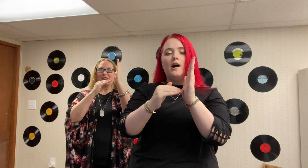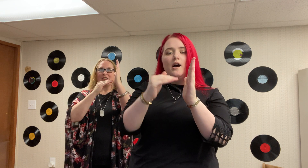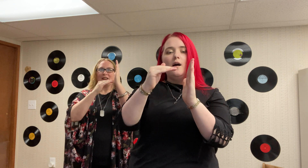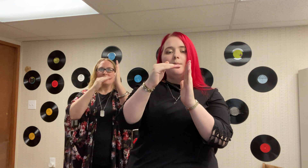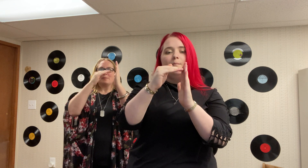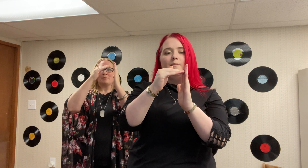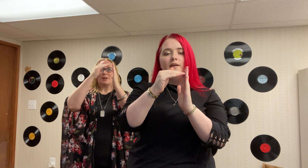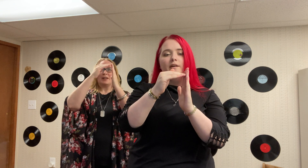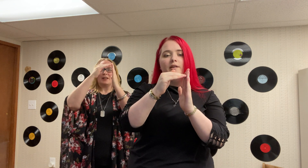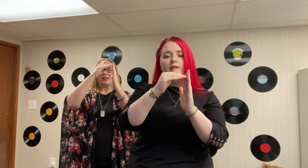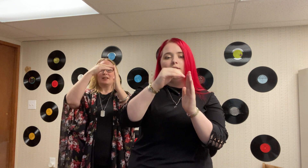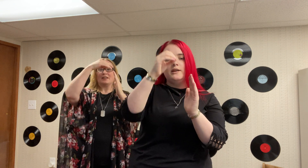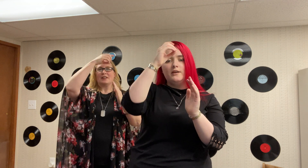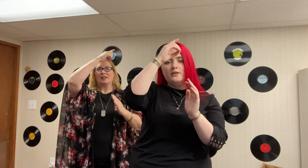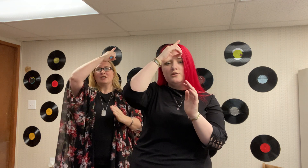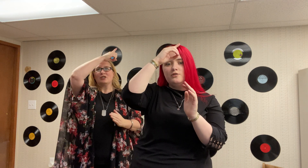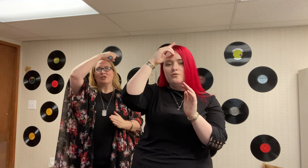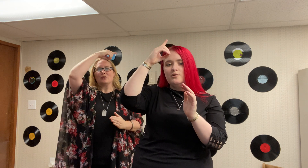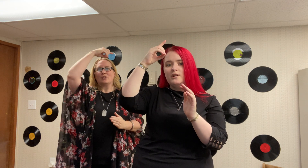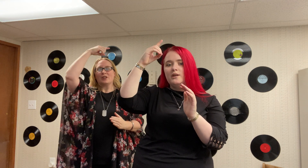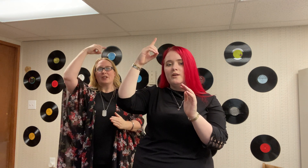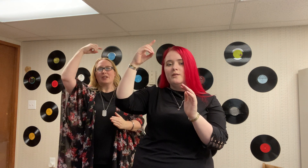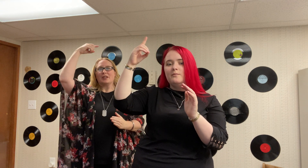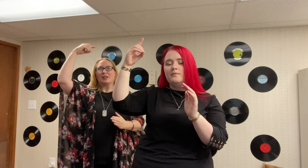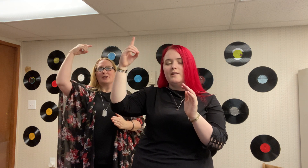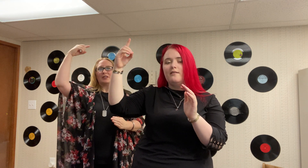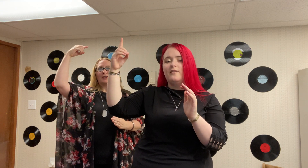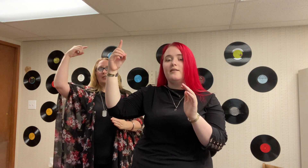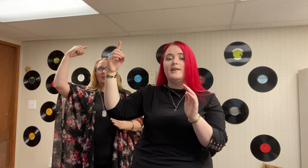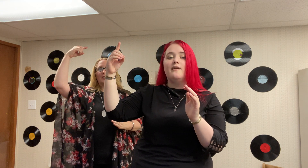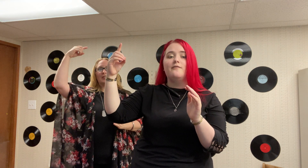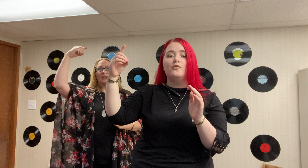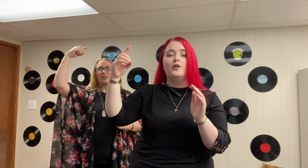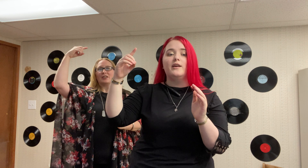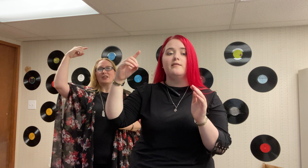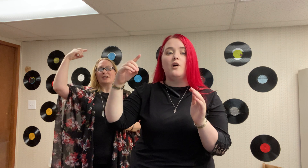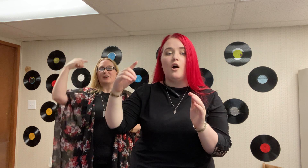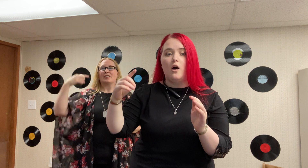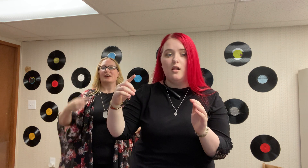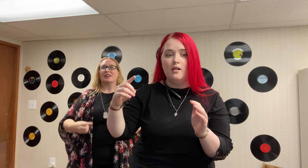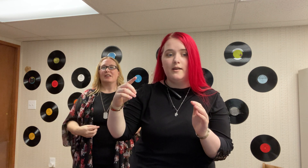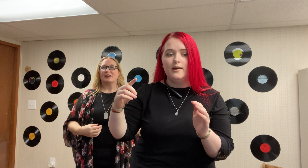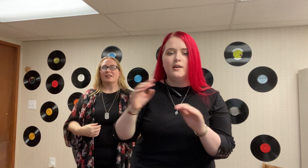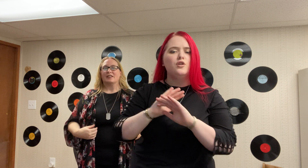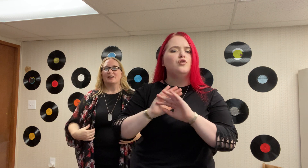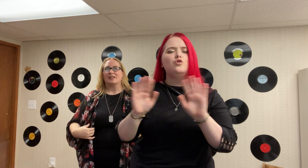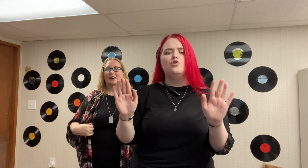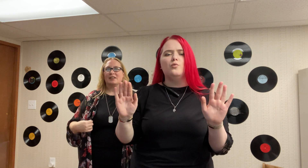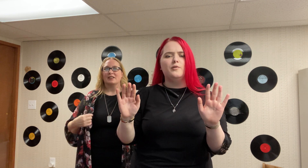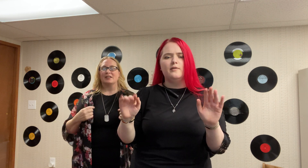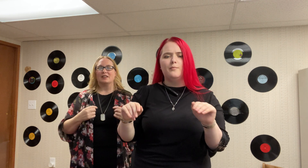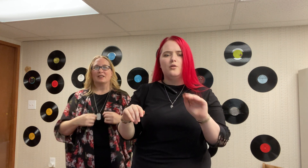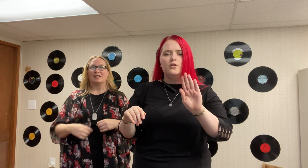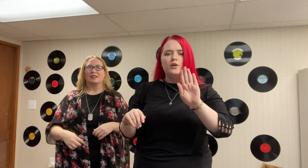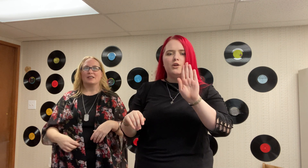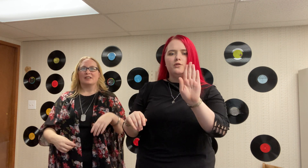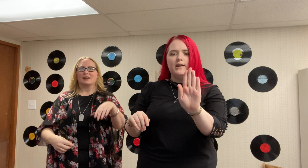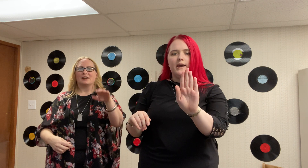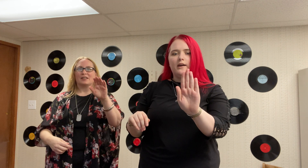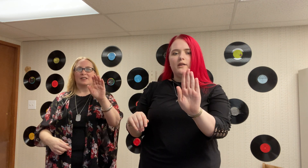A million dreams. And then the sign for is all. Super simple. You take